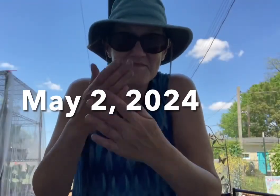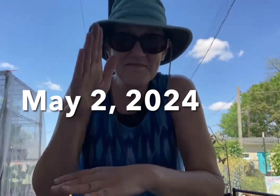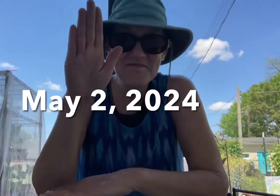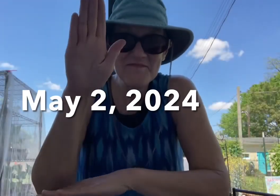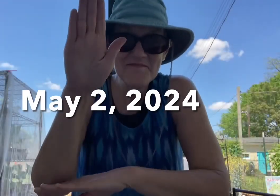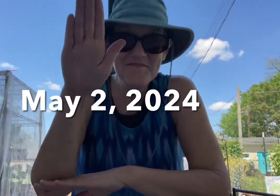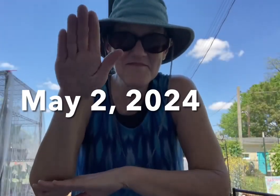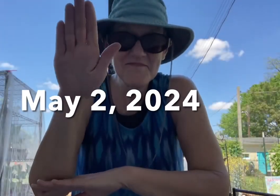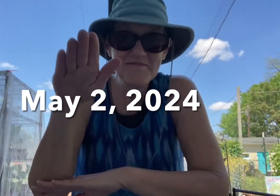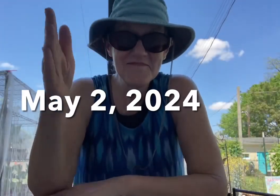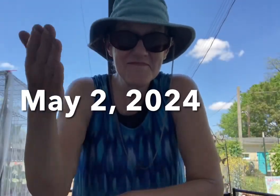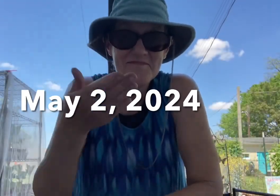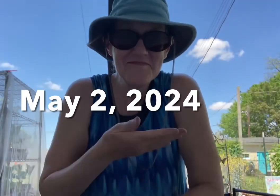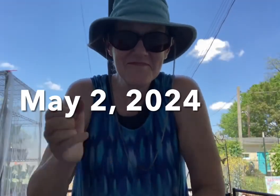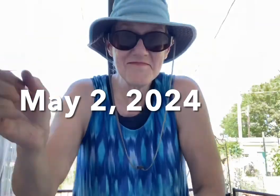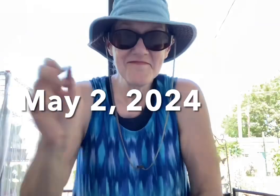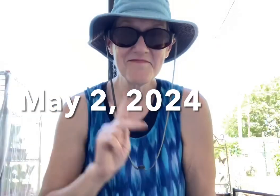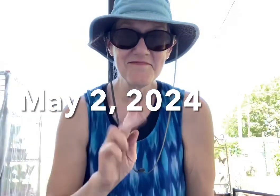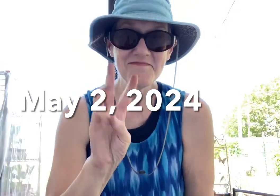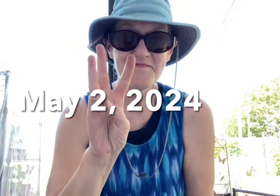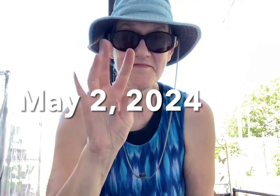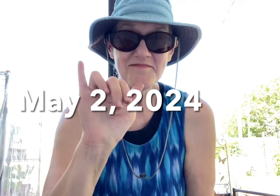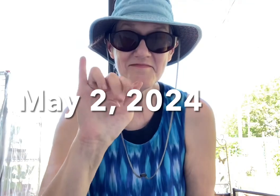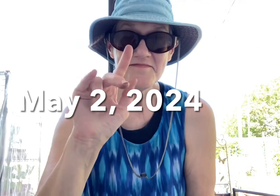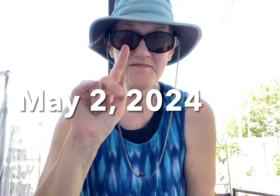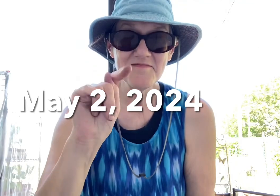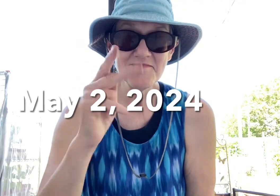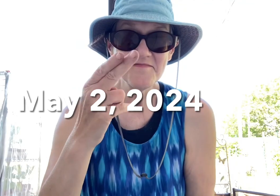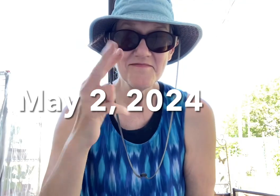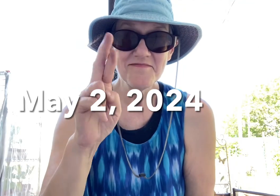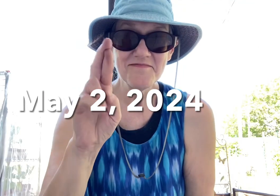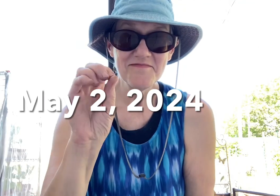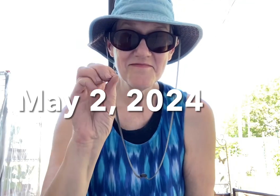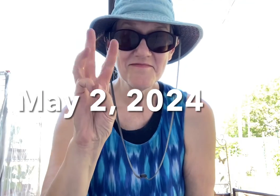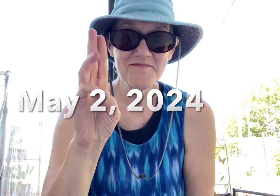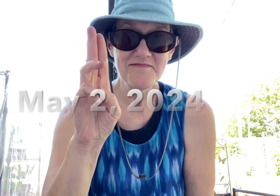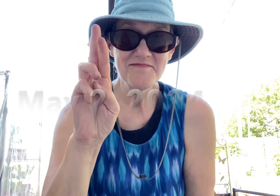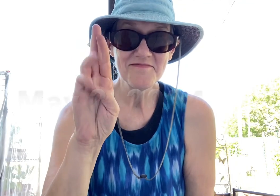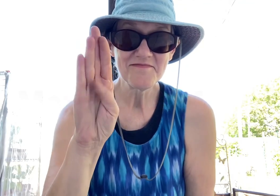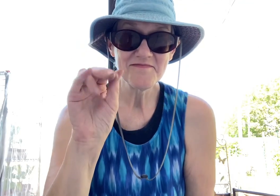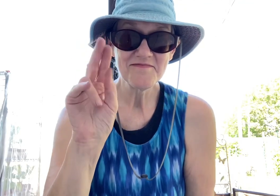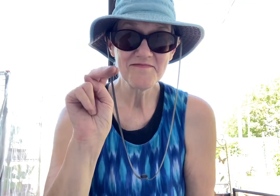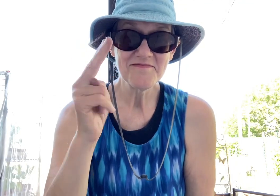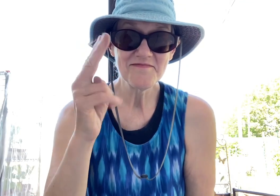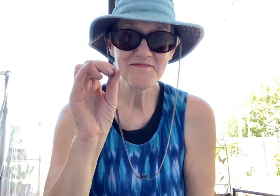Good afternoon and welcome back to Withrow Urban Homestead.